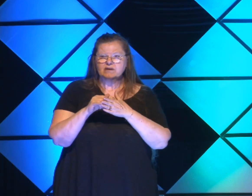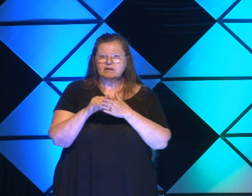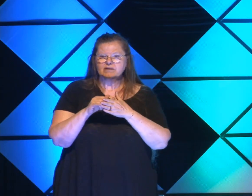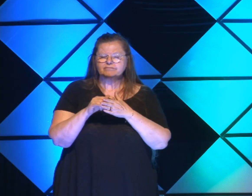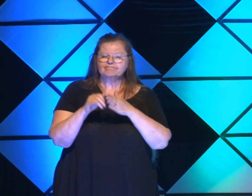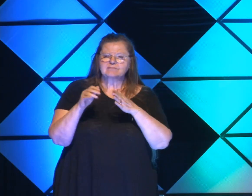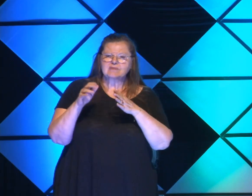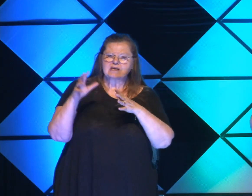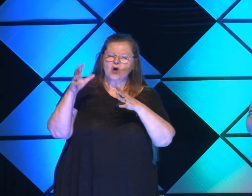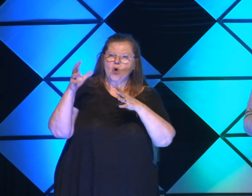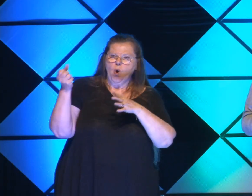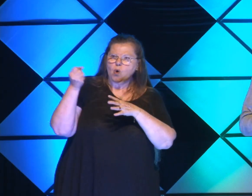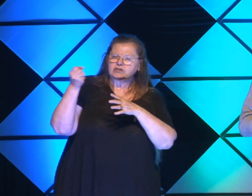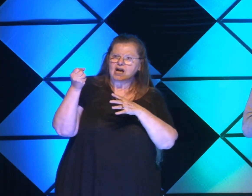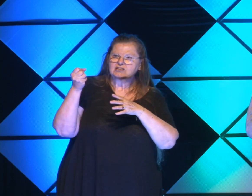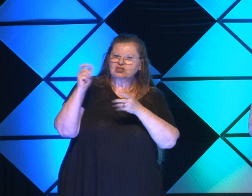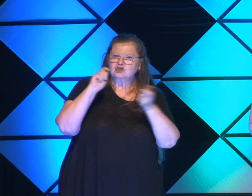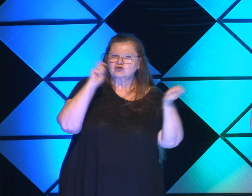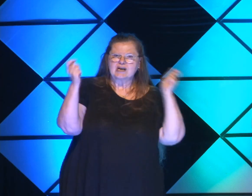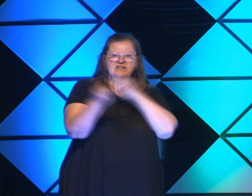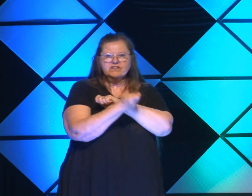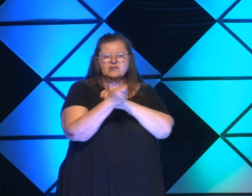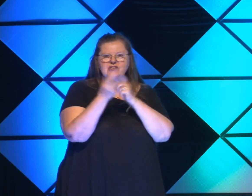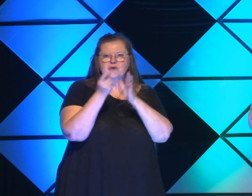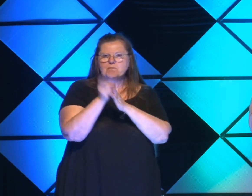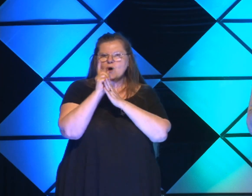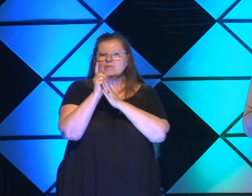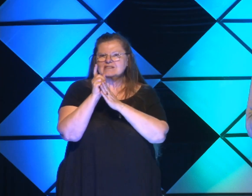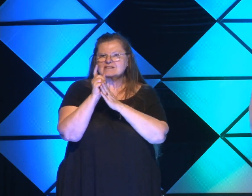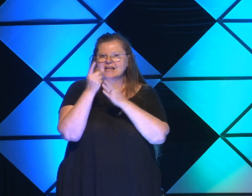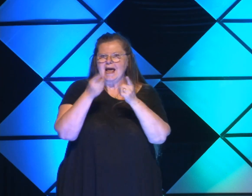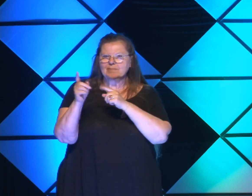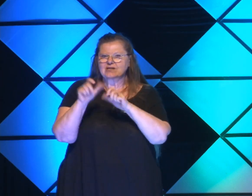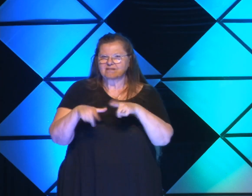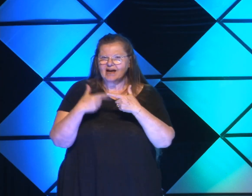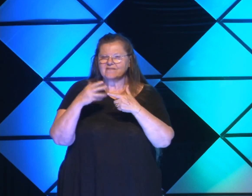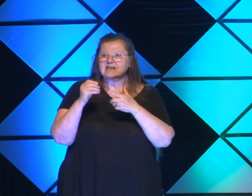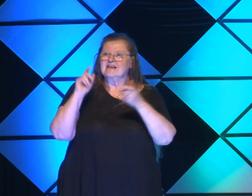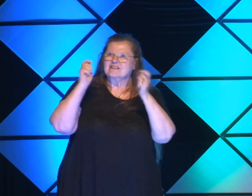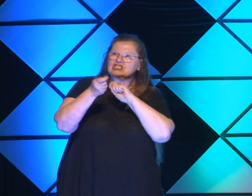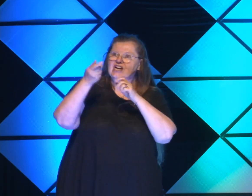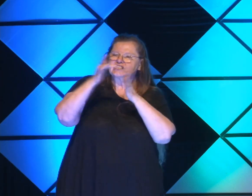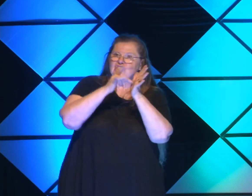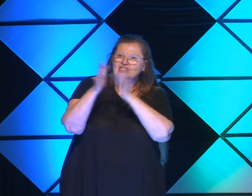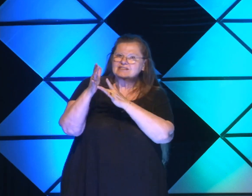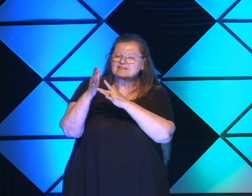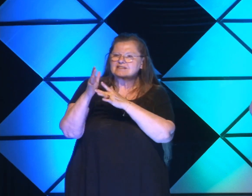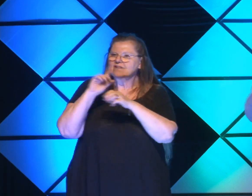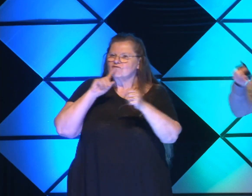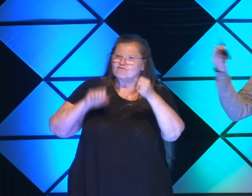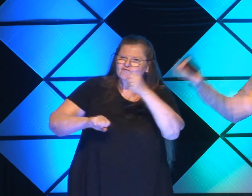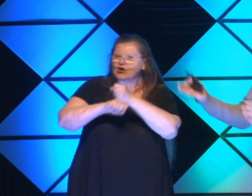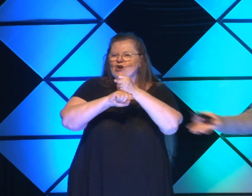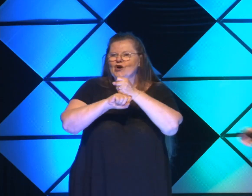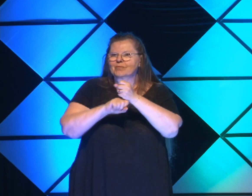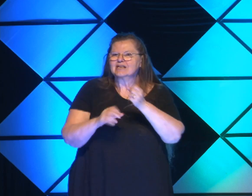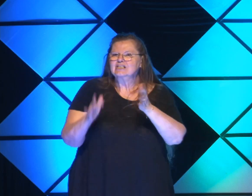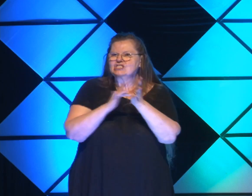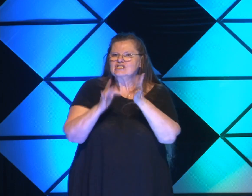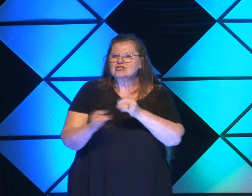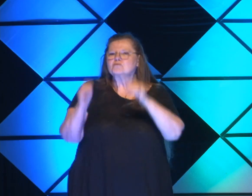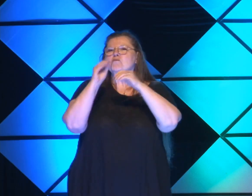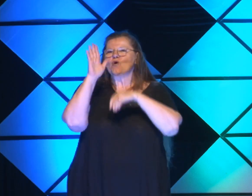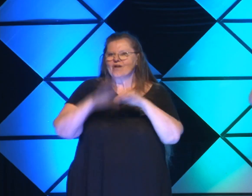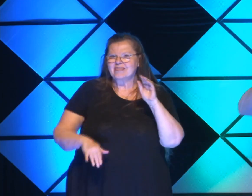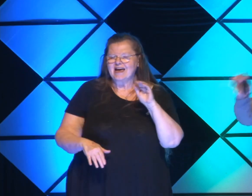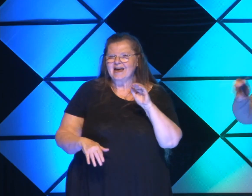if we'll embrace the transfiguration moments that change Jesus, that give us an idea, that reaffirm that Jesus is more than, and I might not